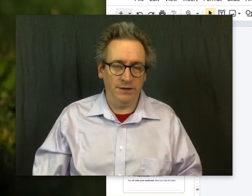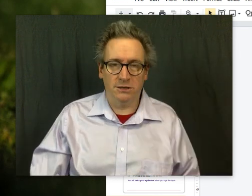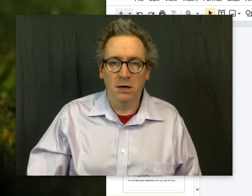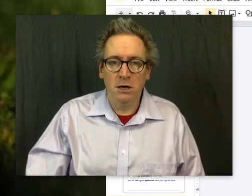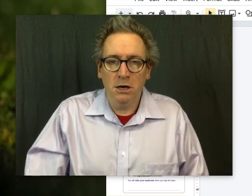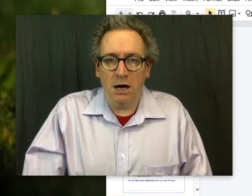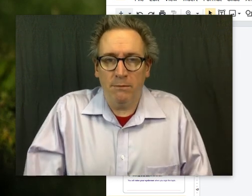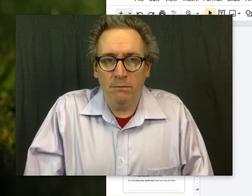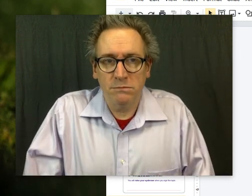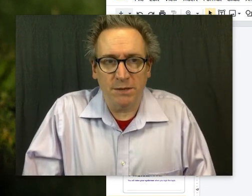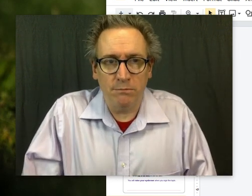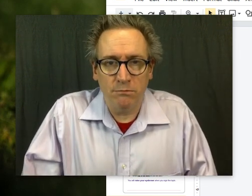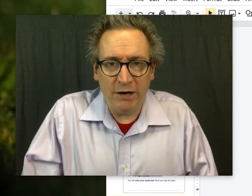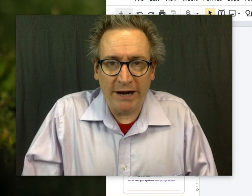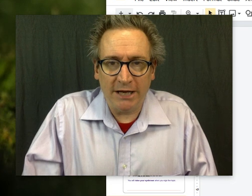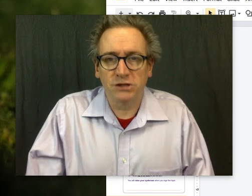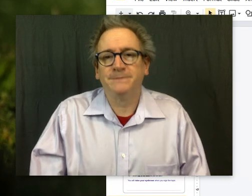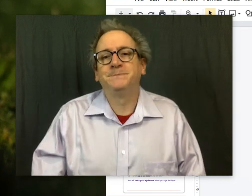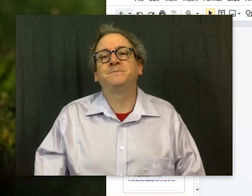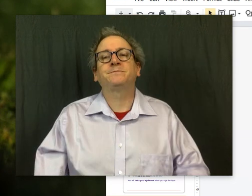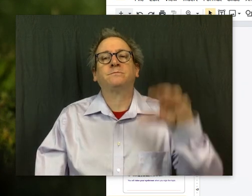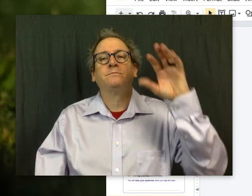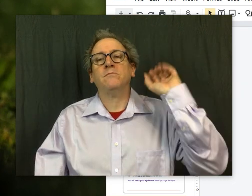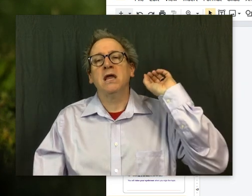going to be some irregulars.